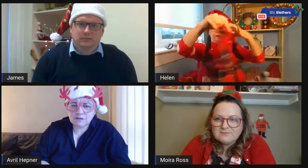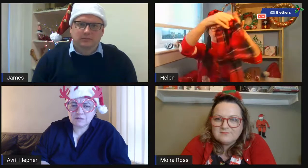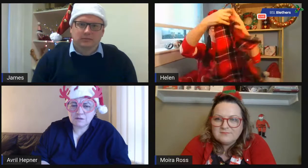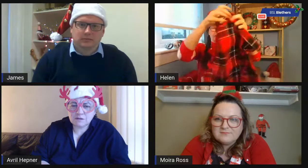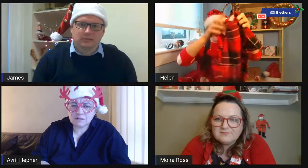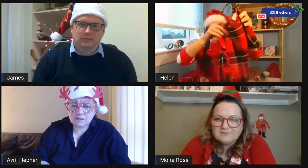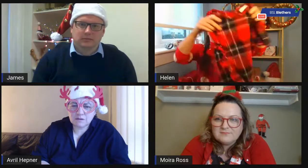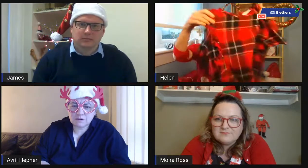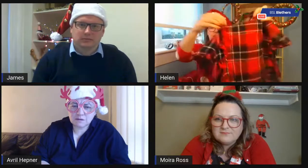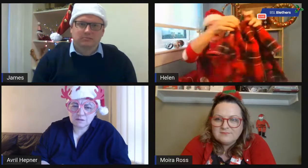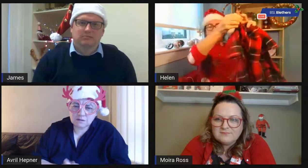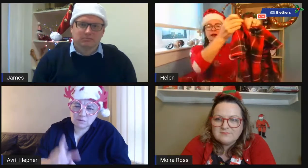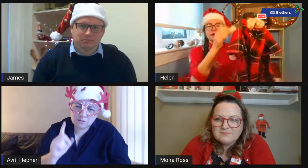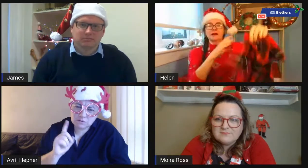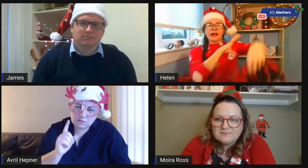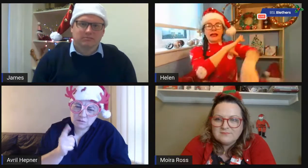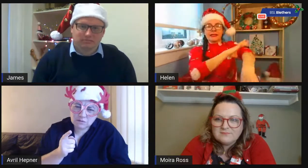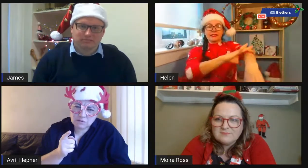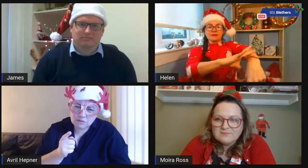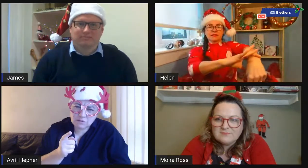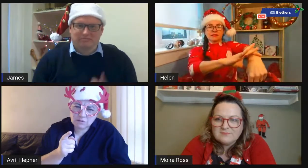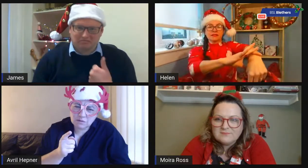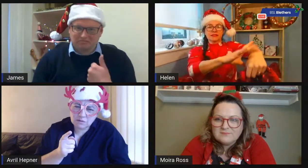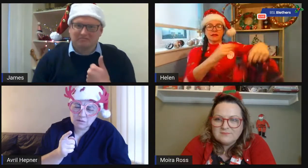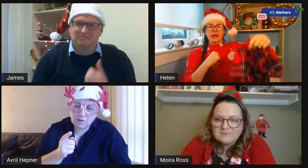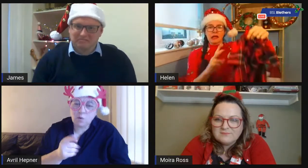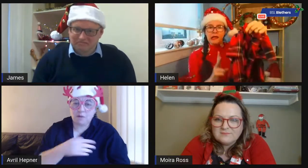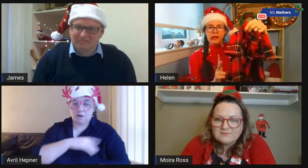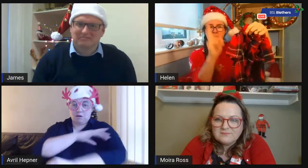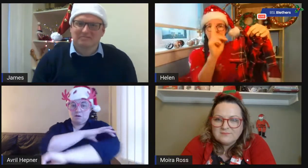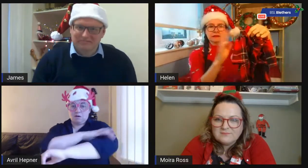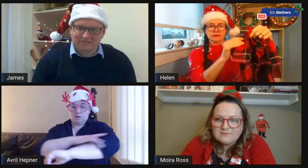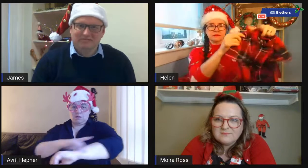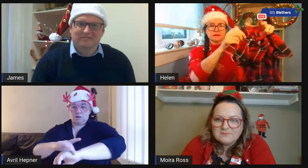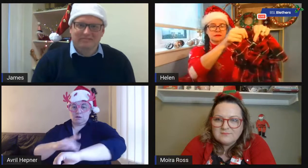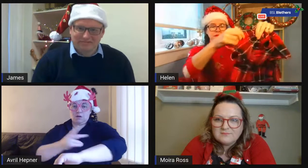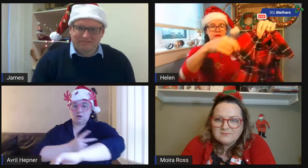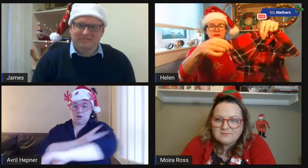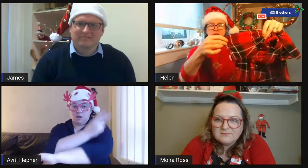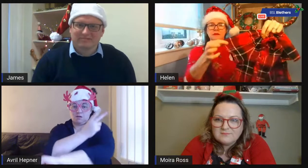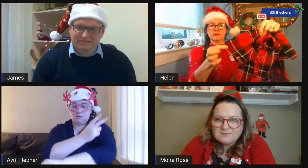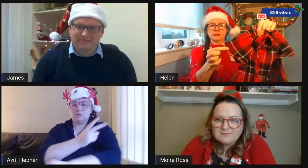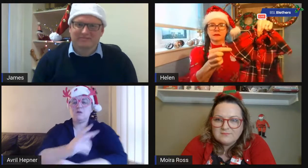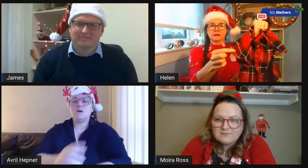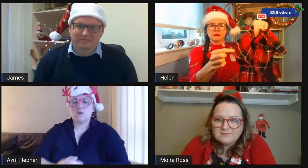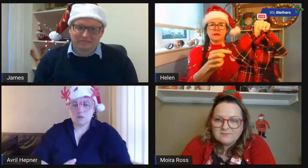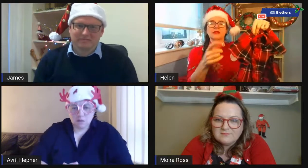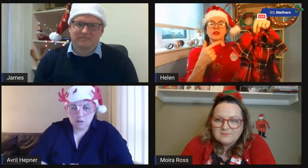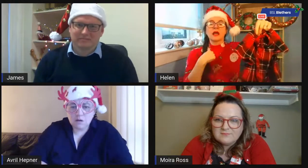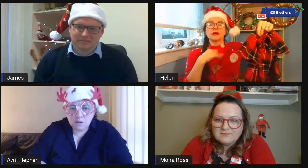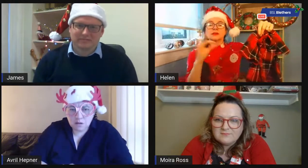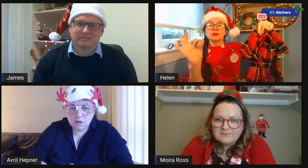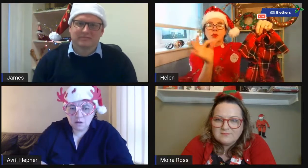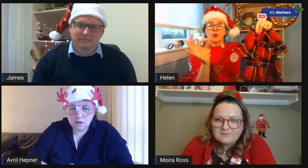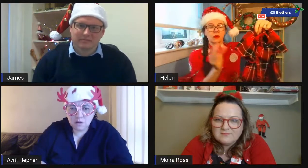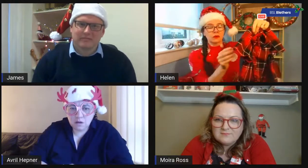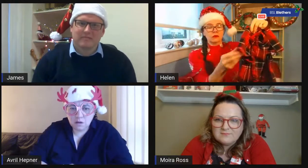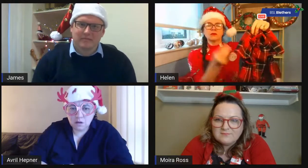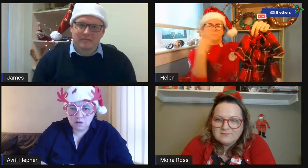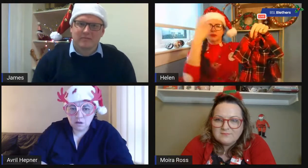took this, as you can see, it's an old dress, and I cut the sleeve off. You cut the sleeves off, okay. Yeah, and